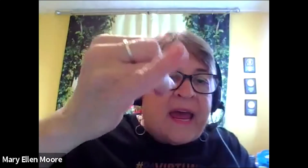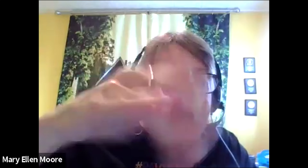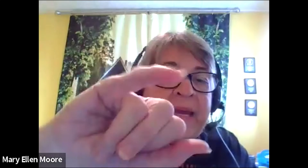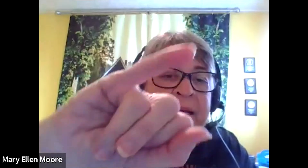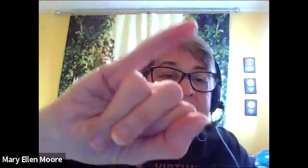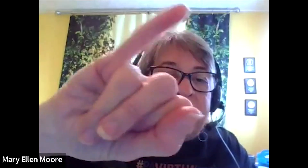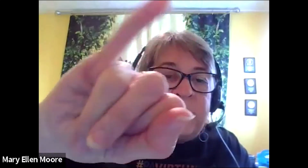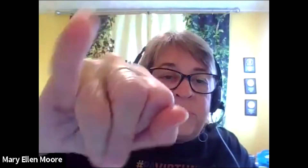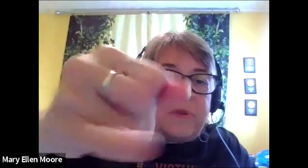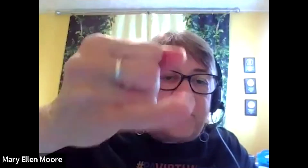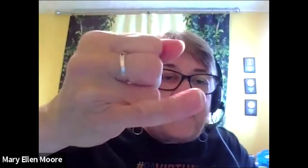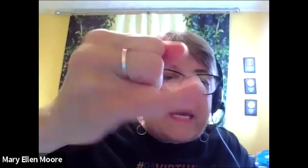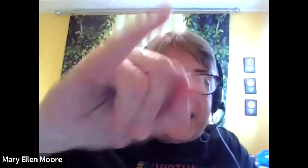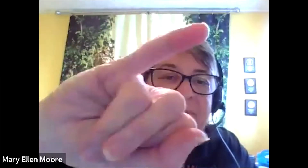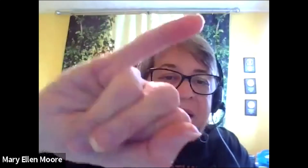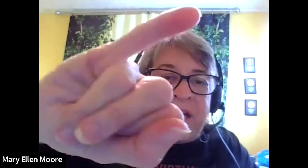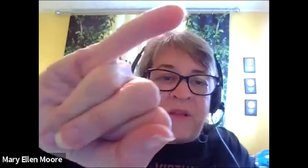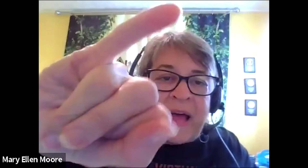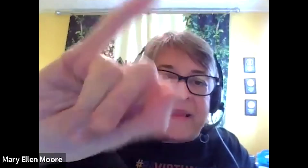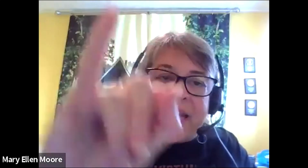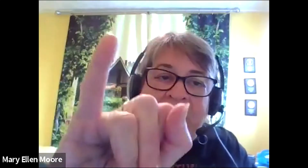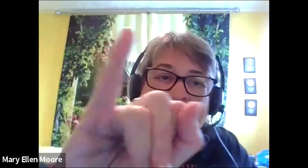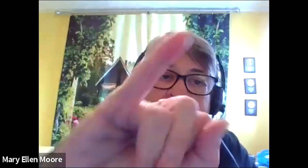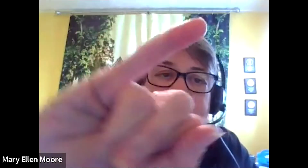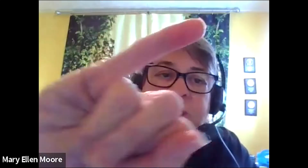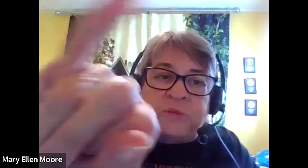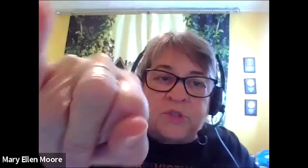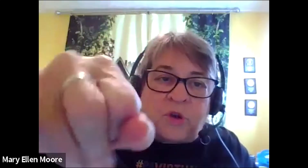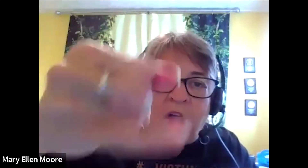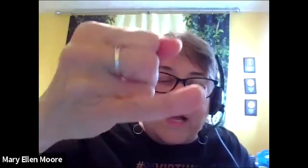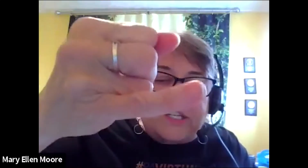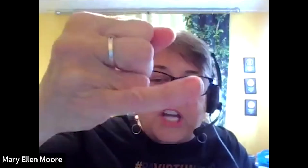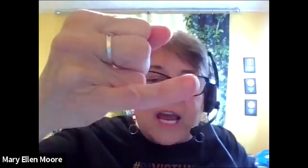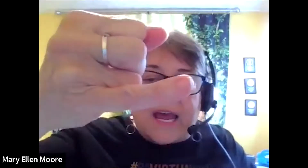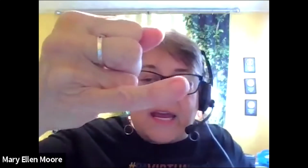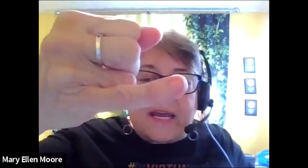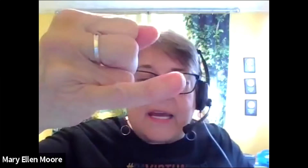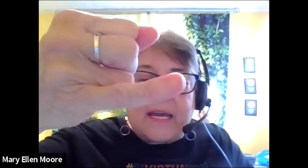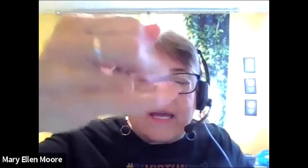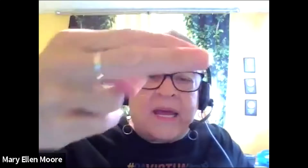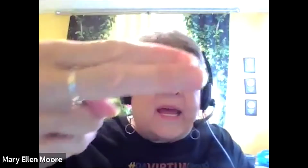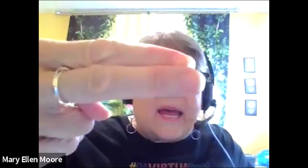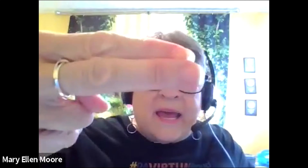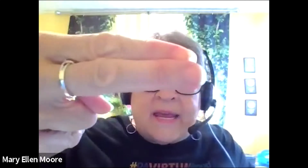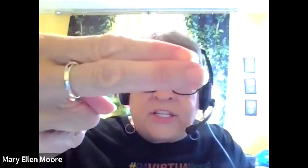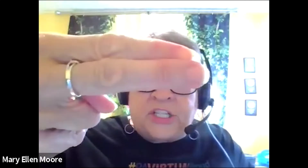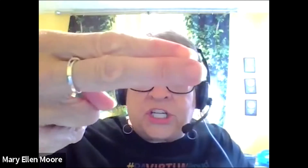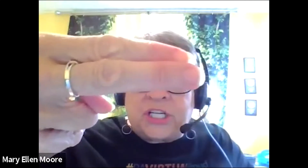J with your pinky finger like the I, but you draw a J. H.